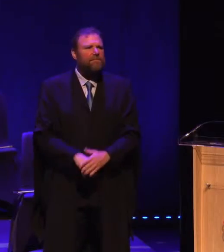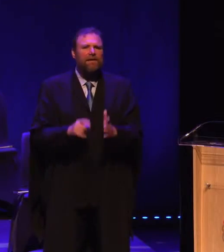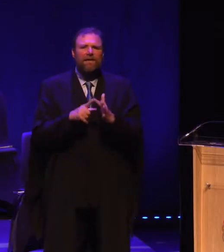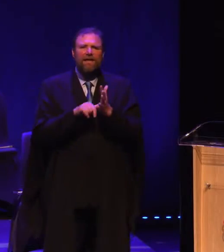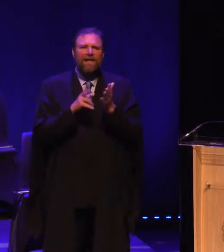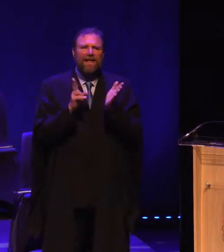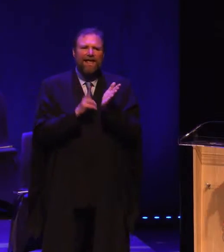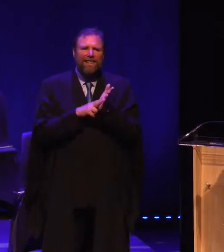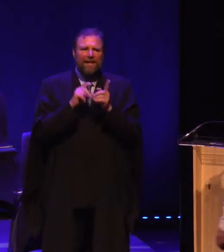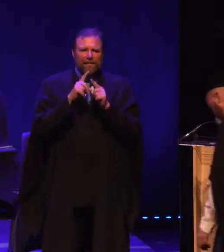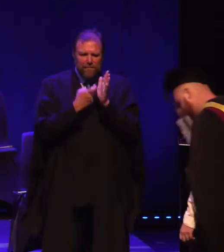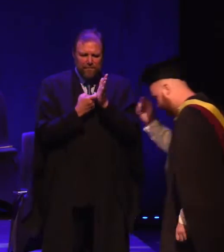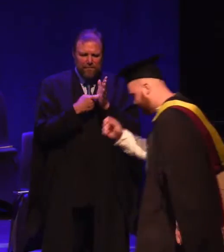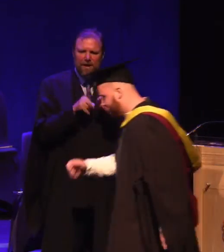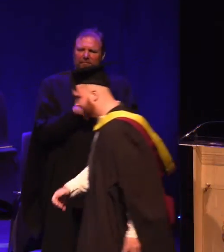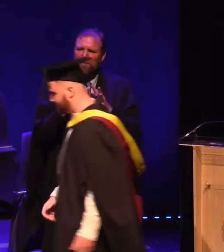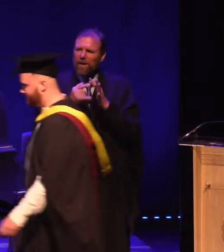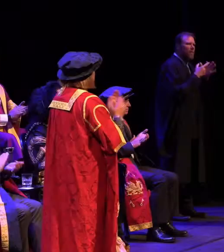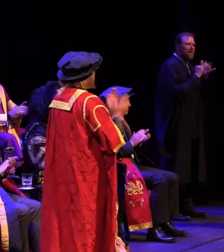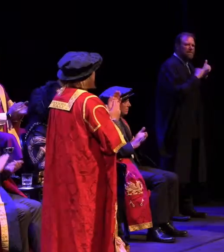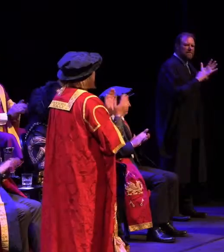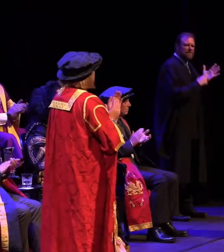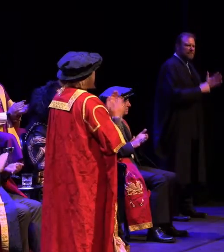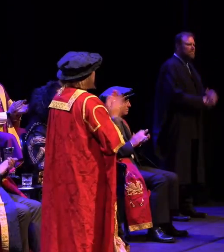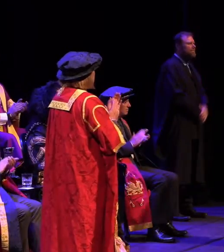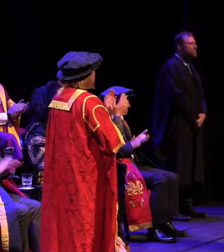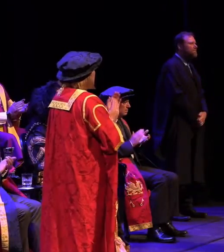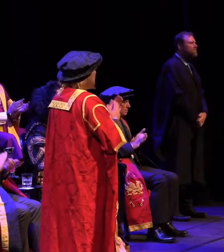Ethan Perry West.